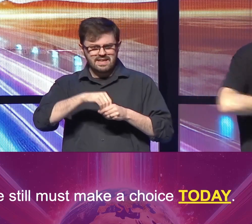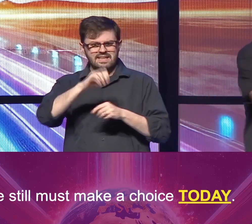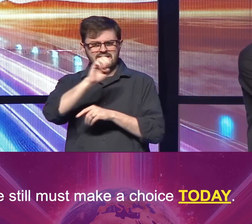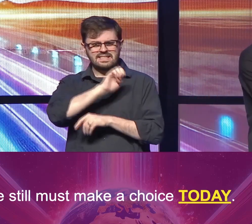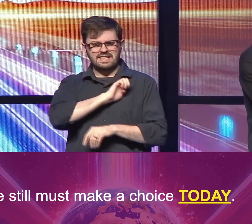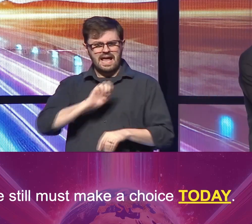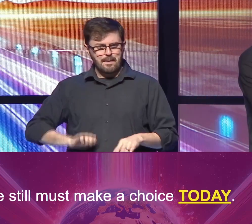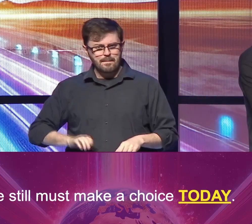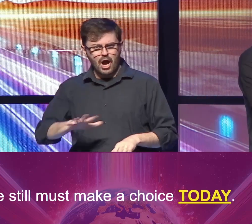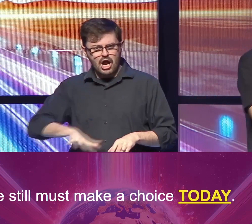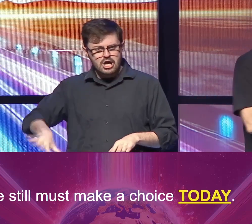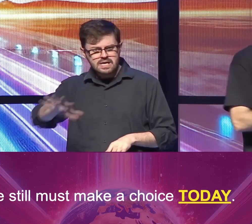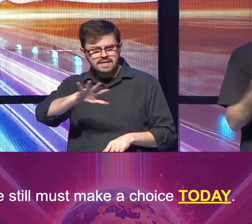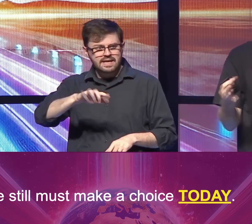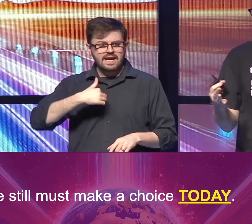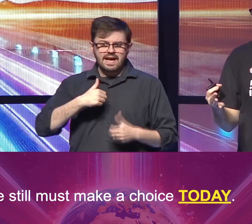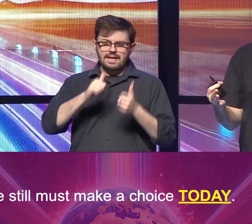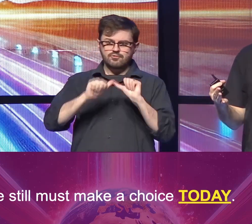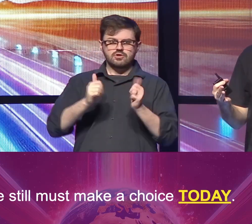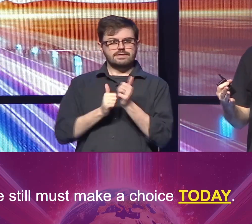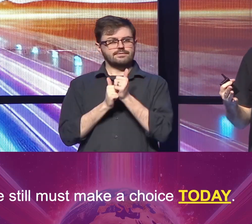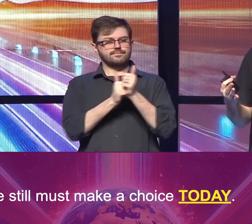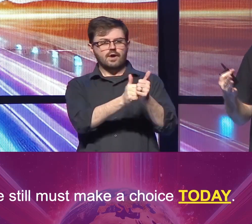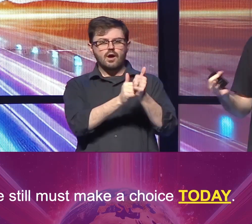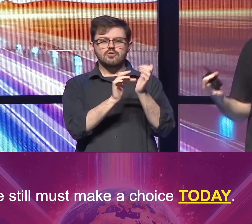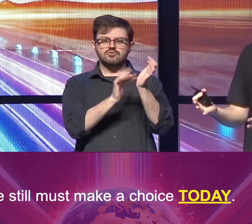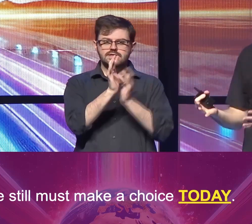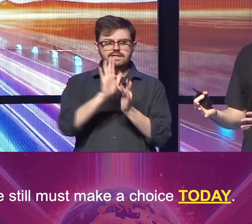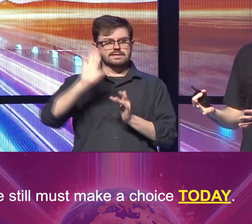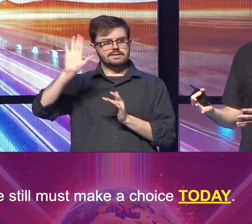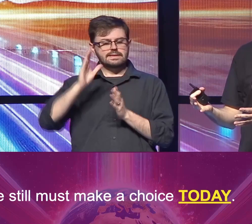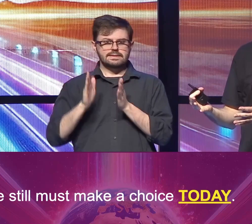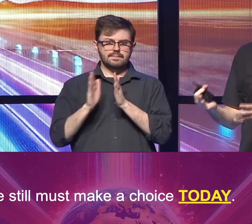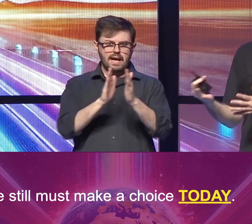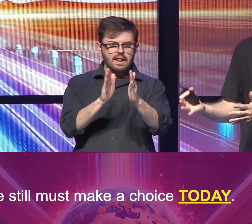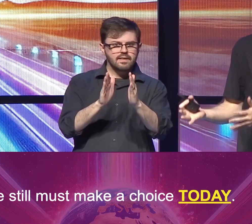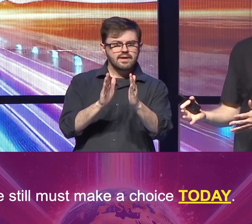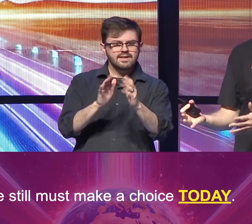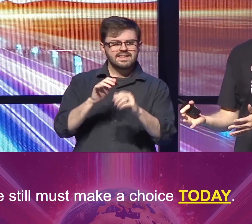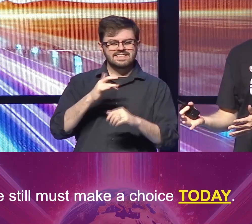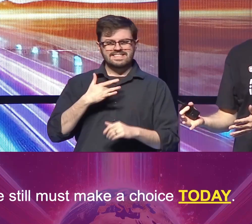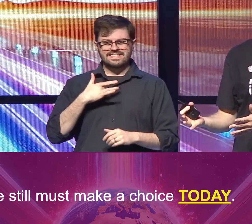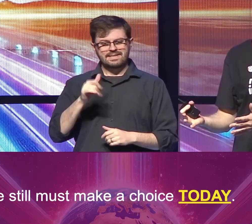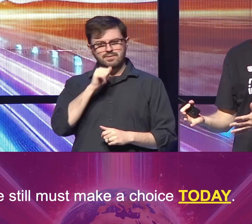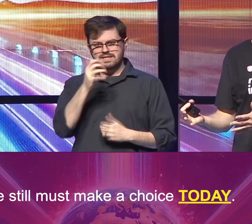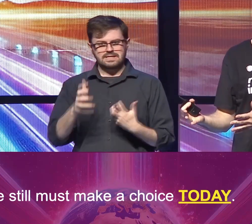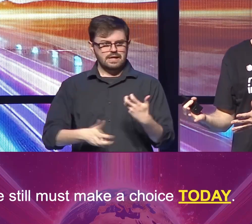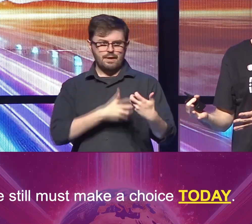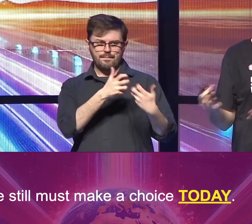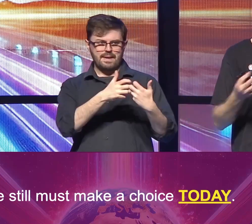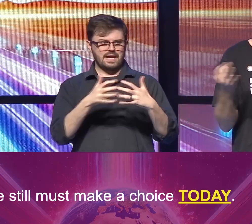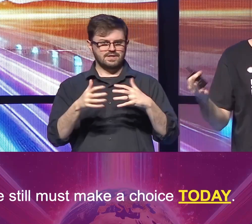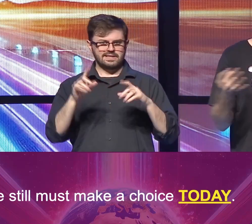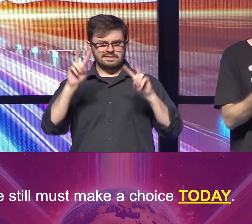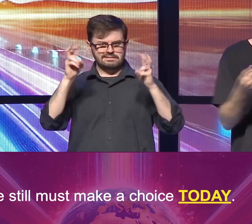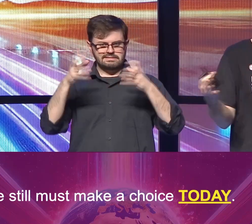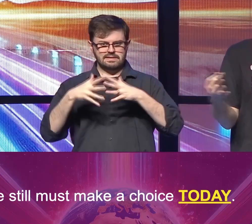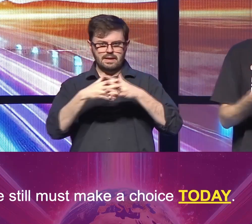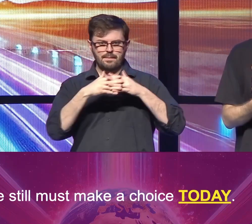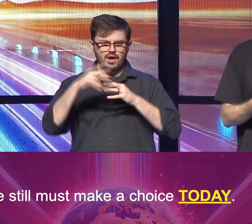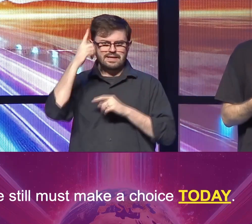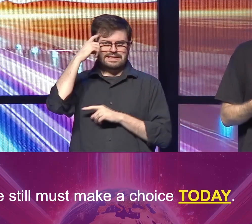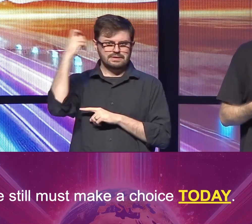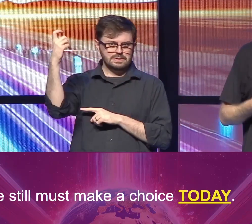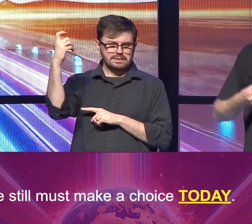best to follow the path of Jesus, which is often distinct from the American dream. That the values